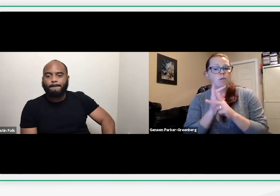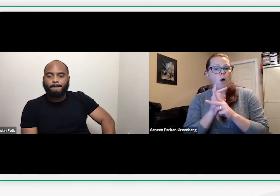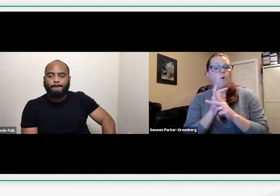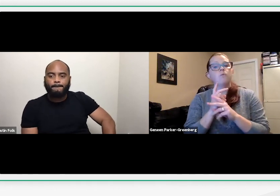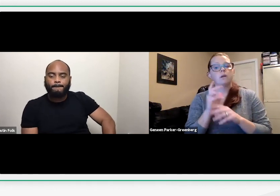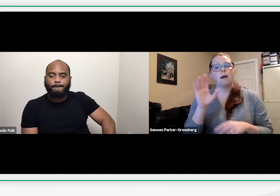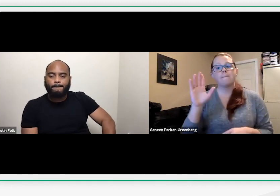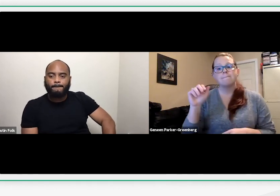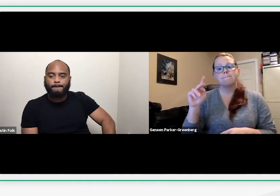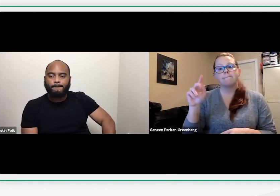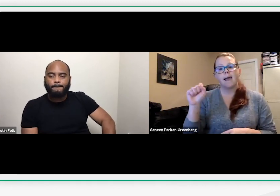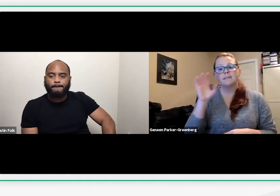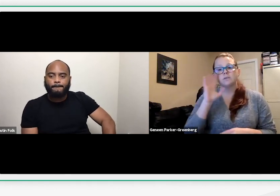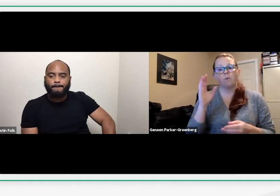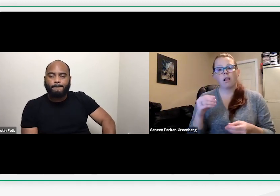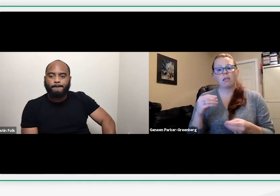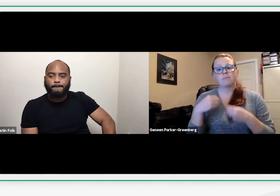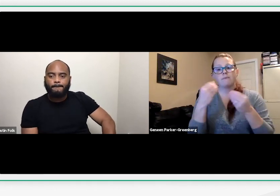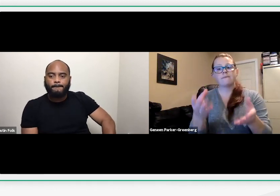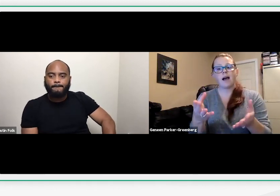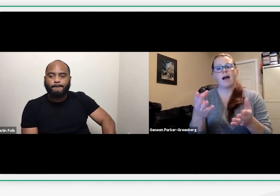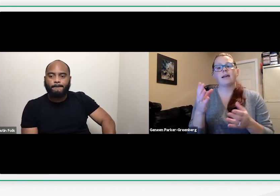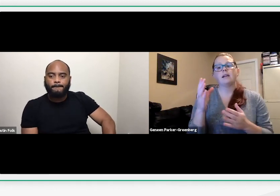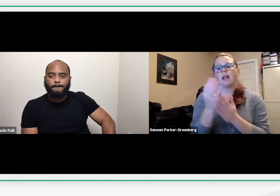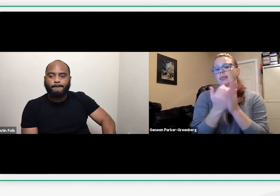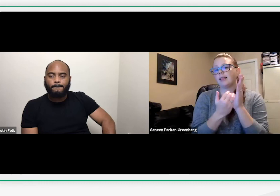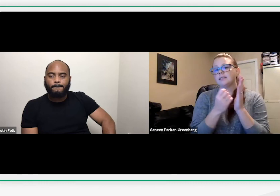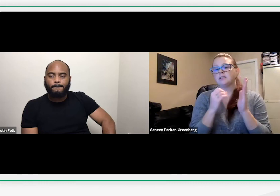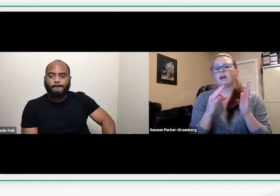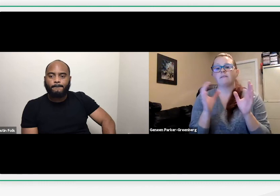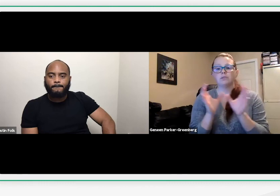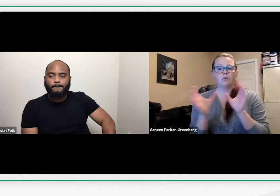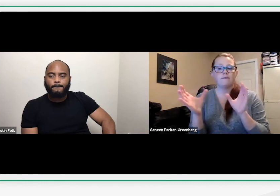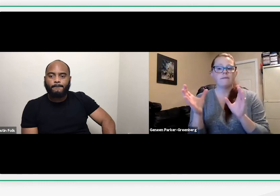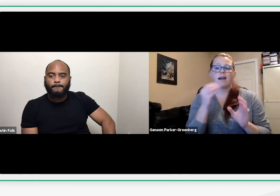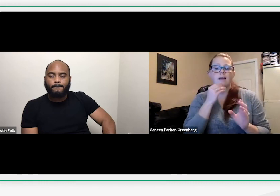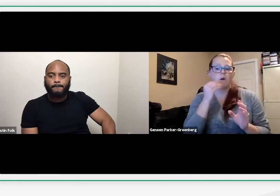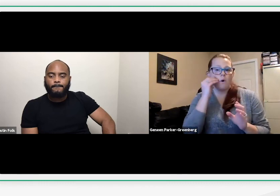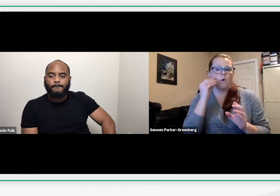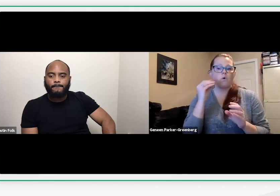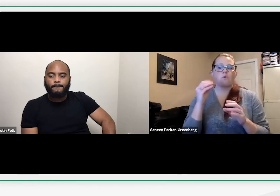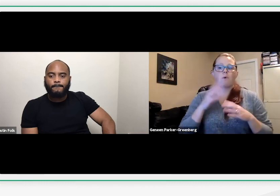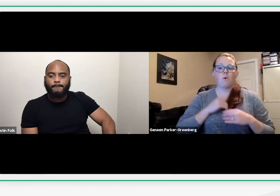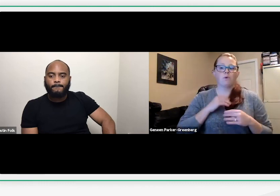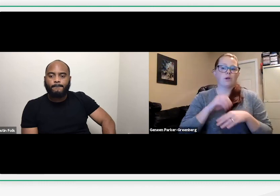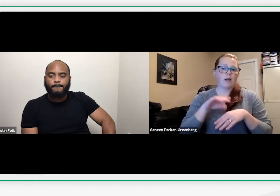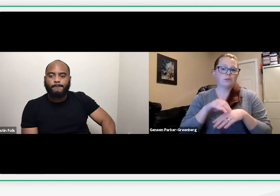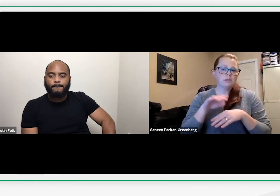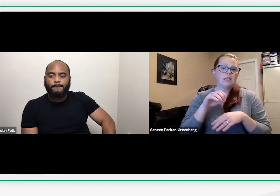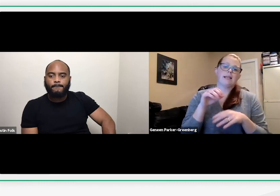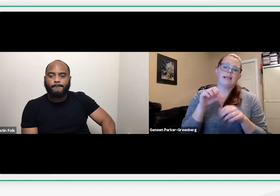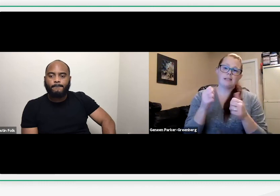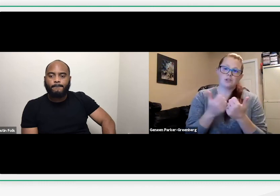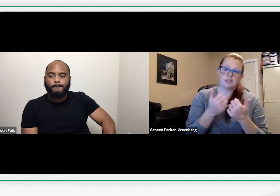you apply for a home loan, banks will then provide a list of